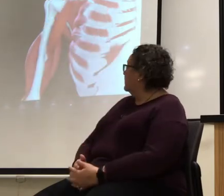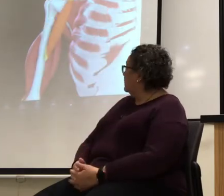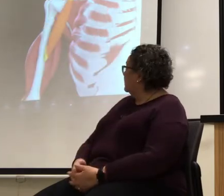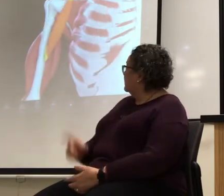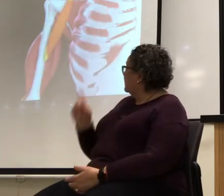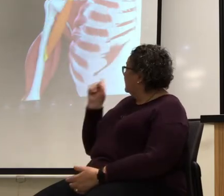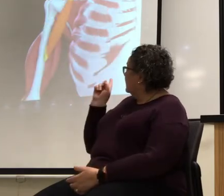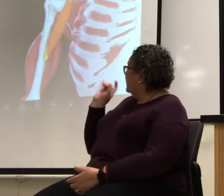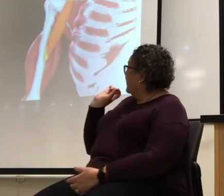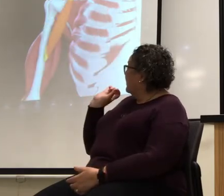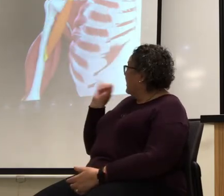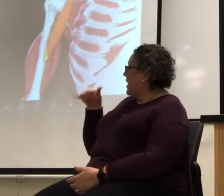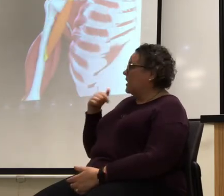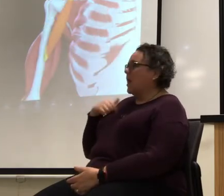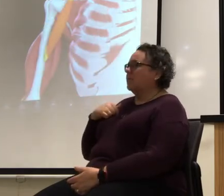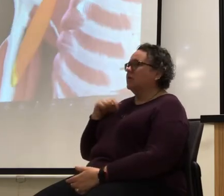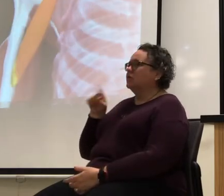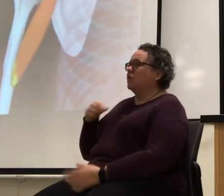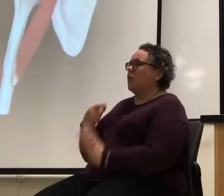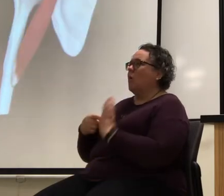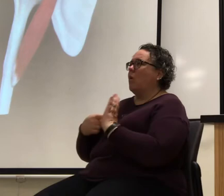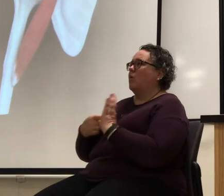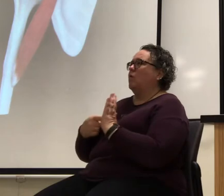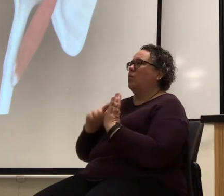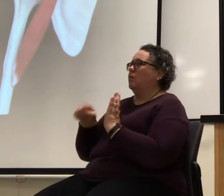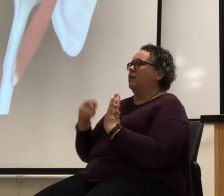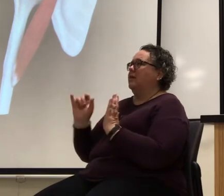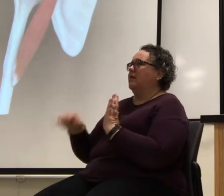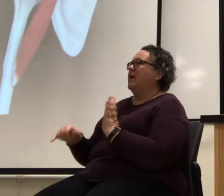There it is right there. Now I'm gonna isolate it.